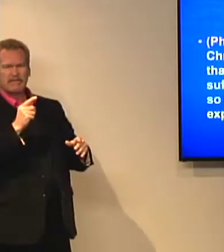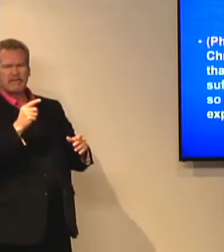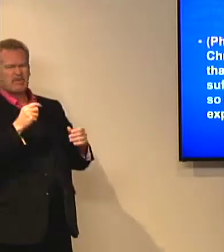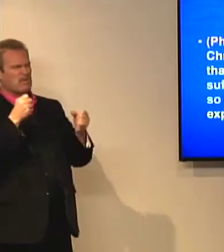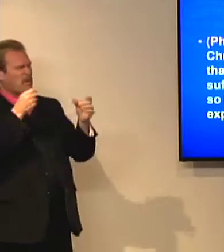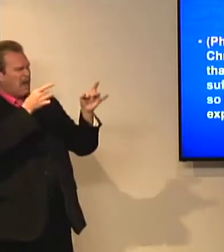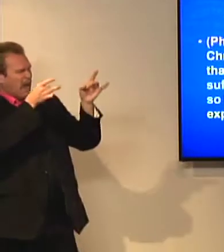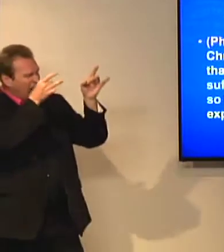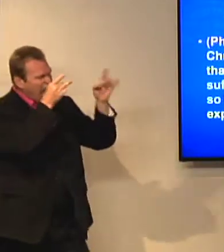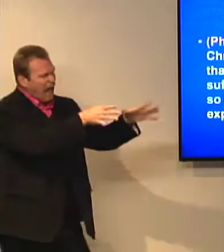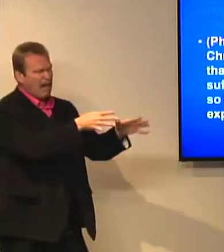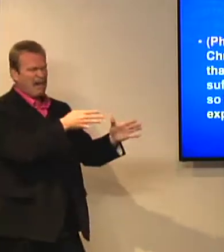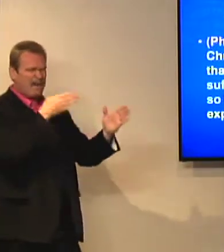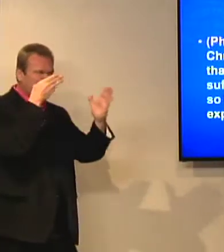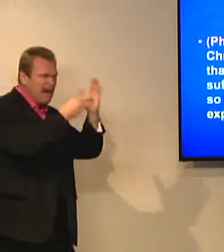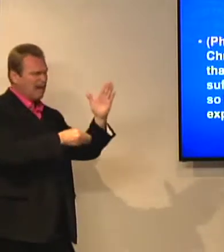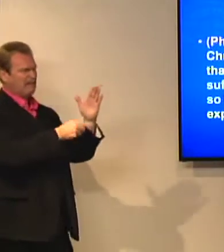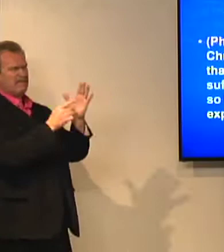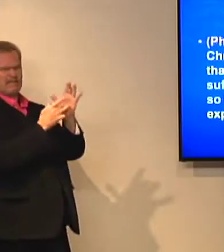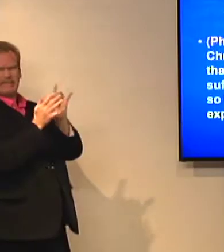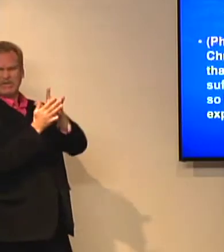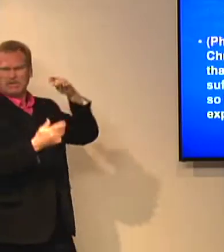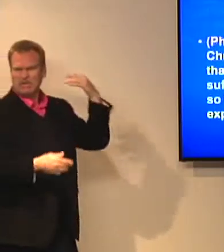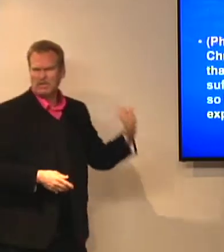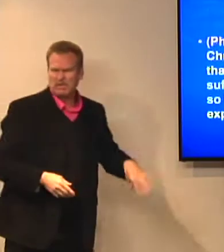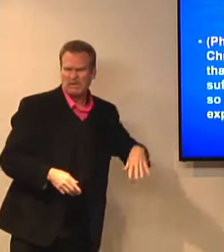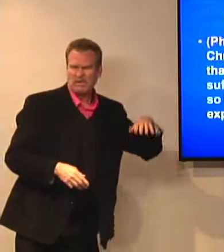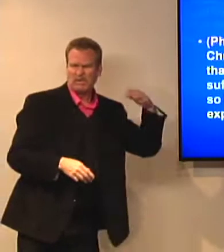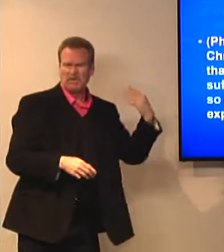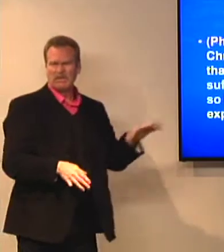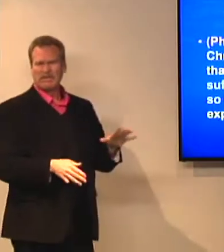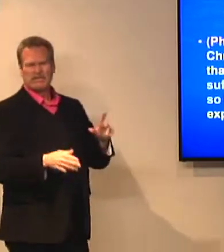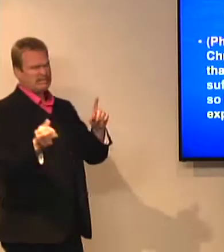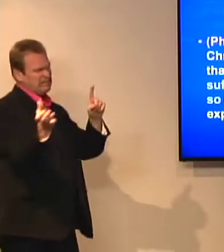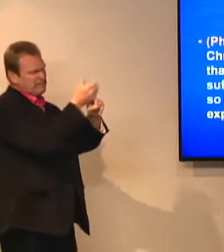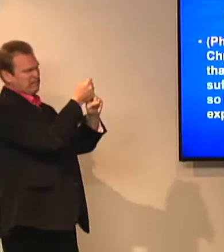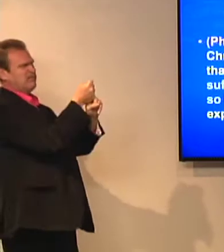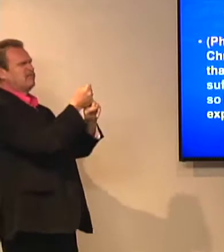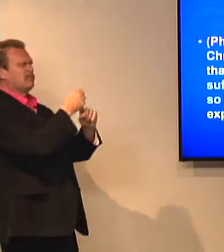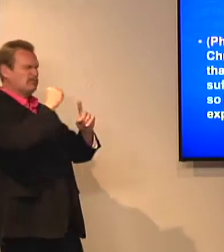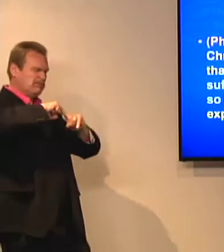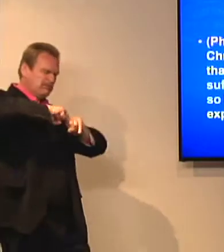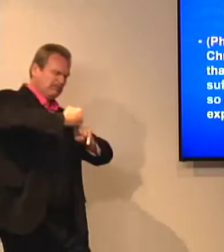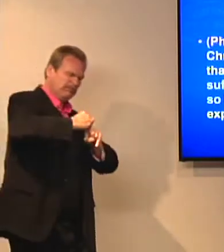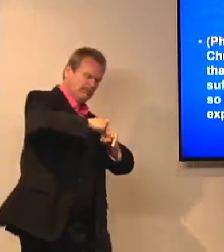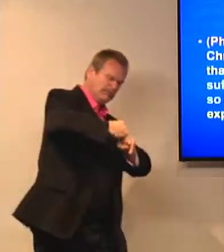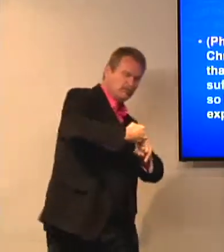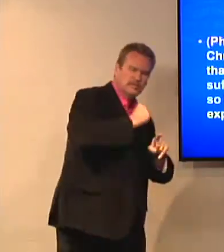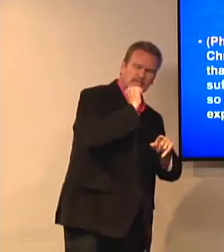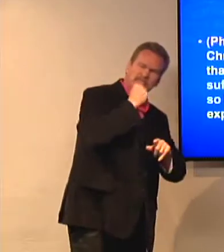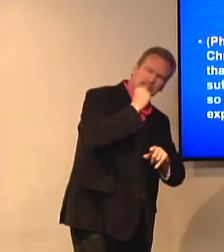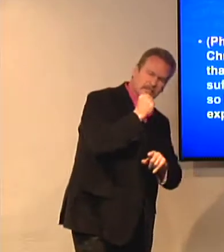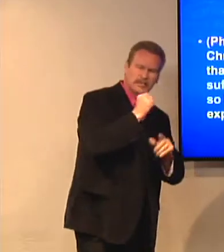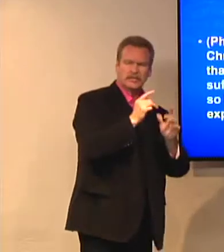as he went through. People hated him. They were against Christ. They captured him. They tortured